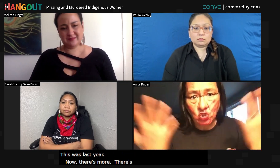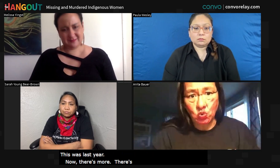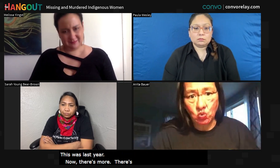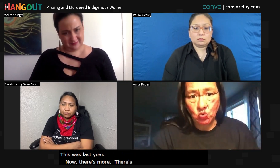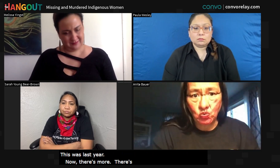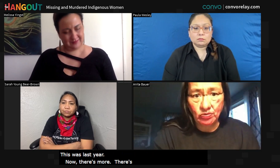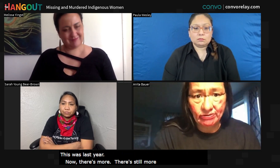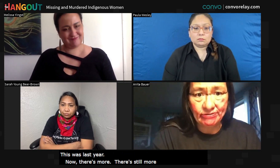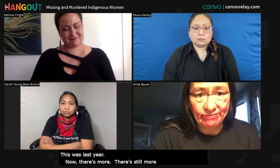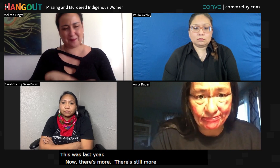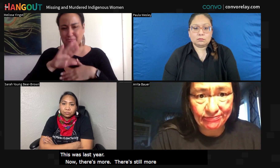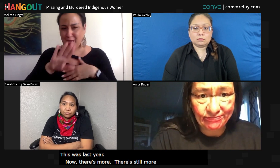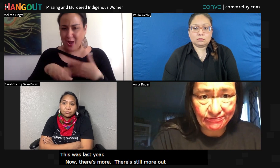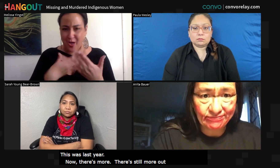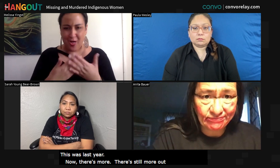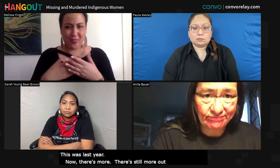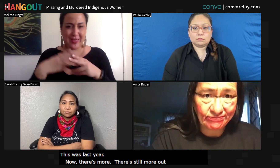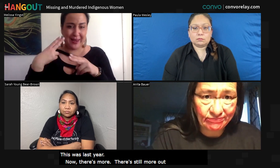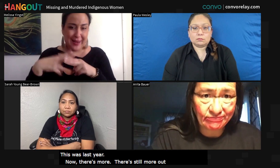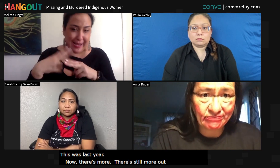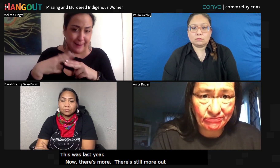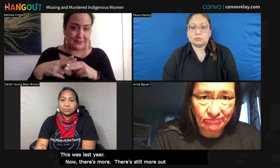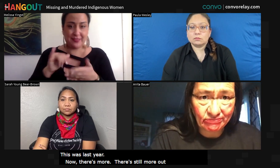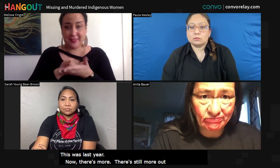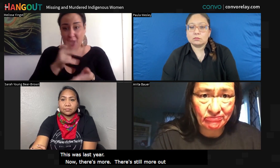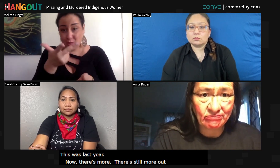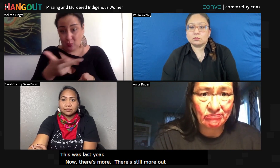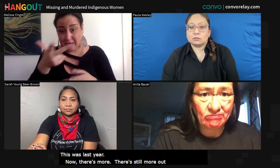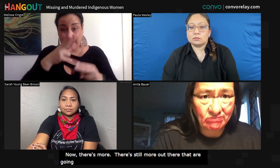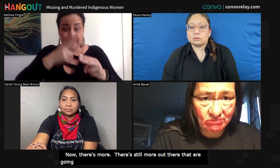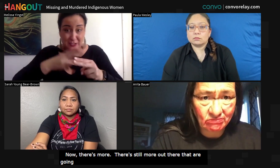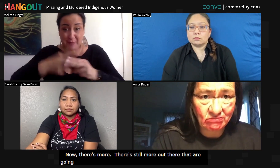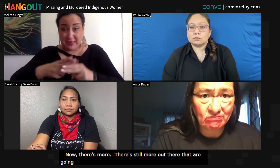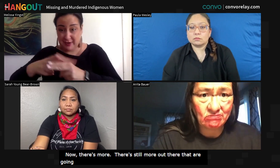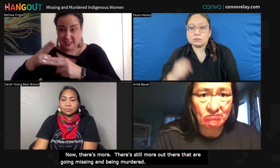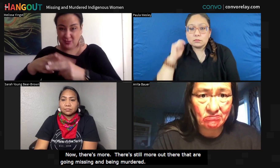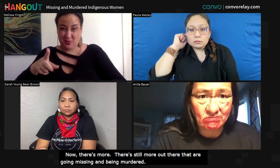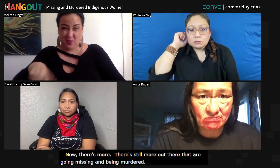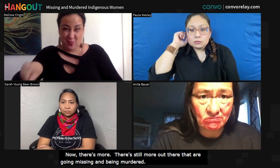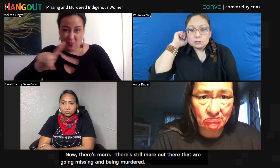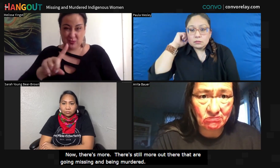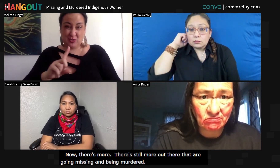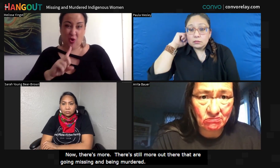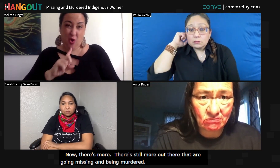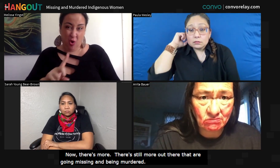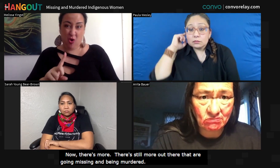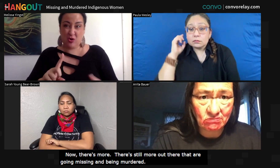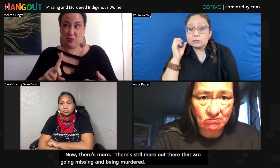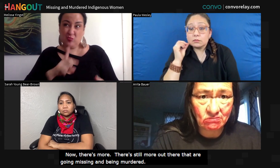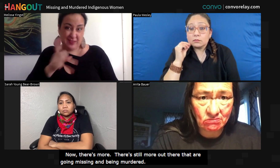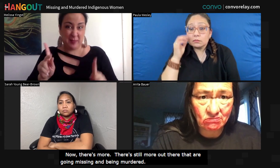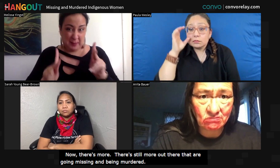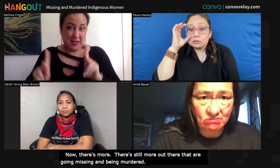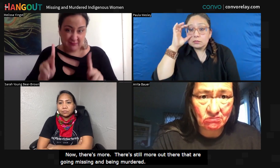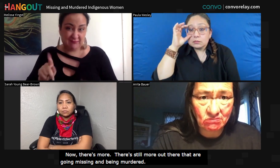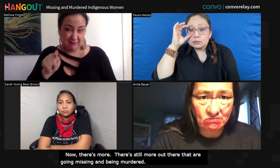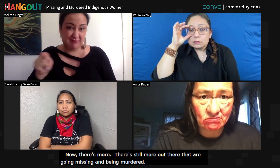and being murdered. all the names that you guys have mentioned, you guys really